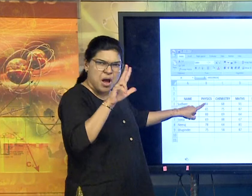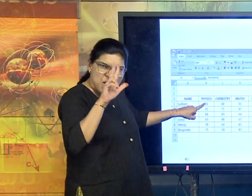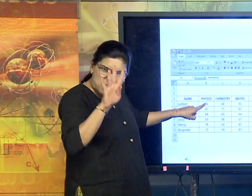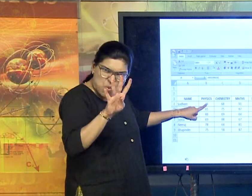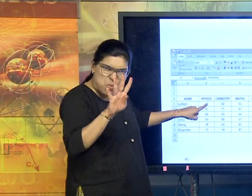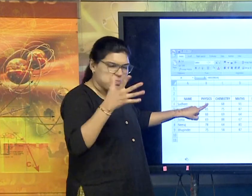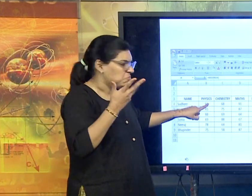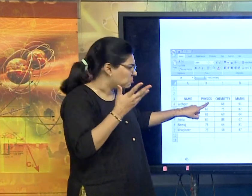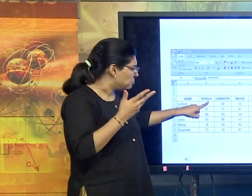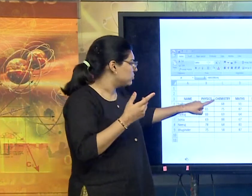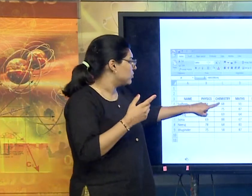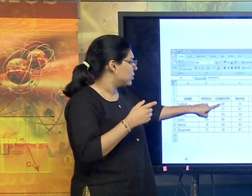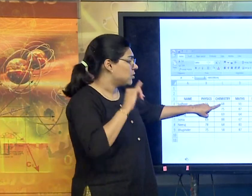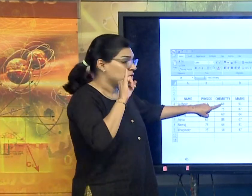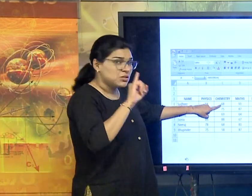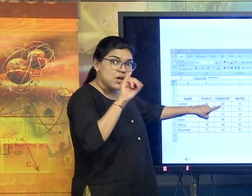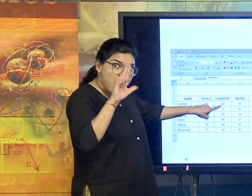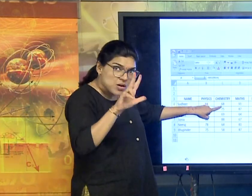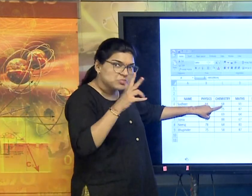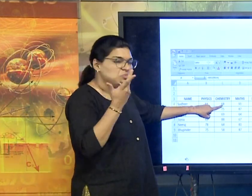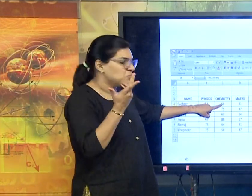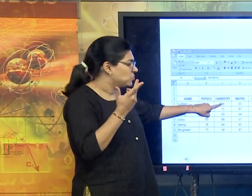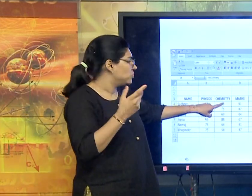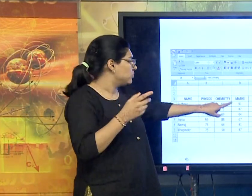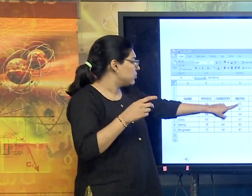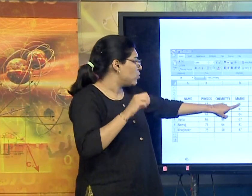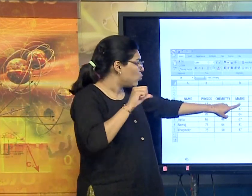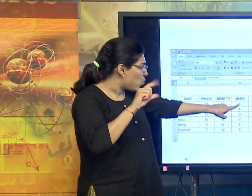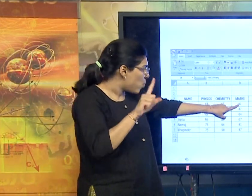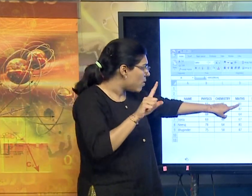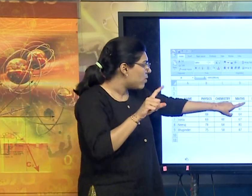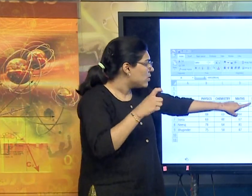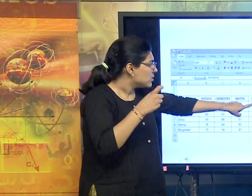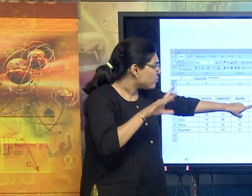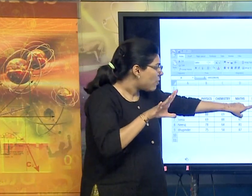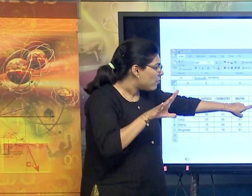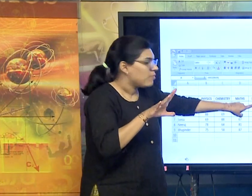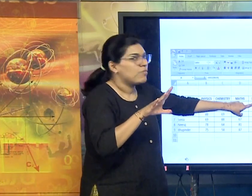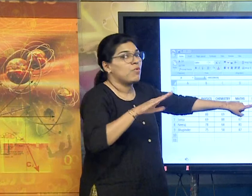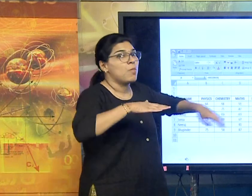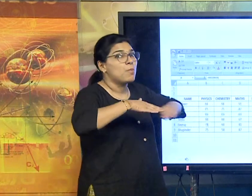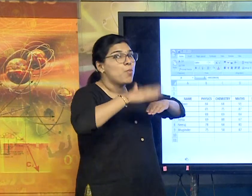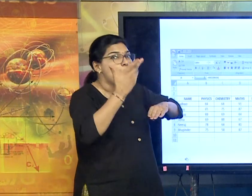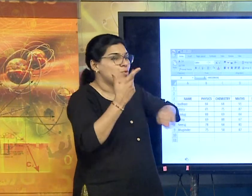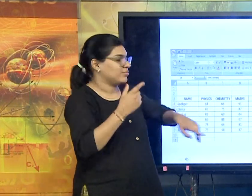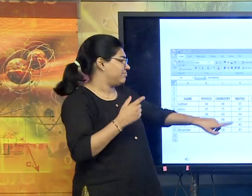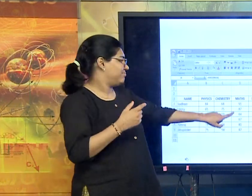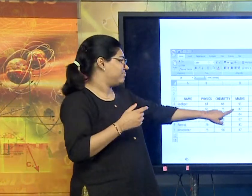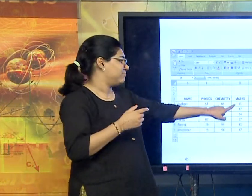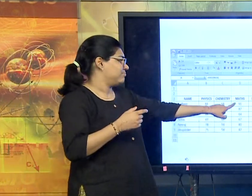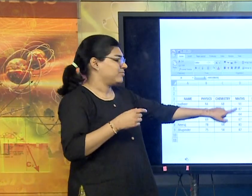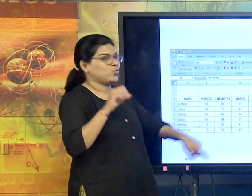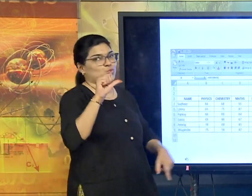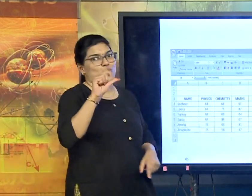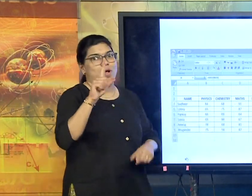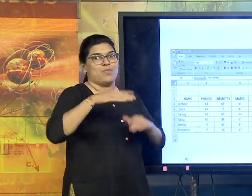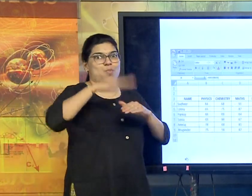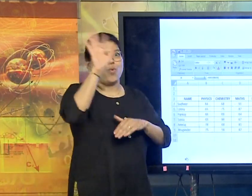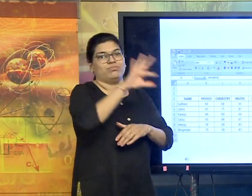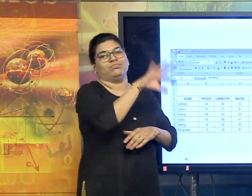See, this is 84, then this is chemistry 68, then maths 91, English 75, and 91 is the